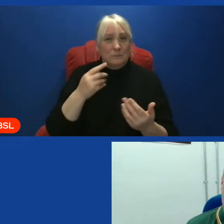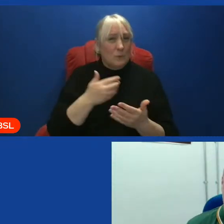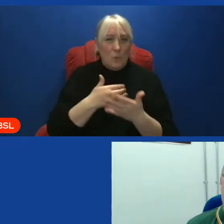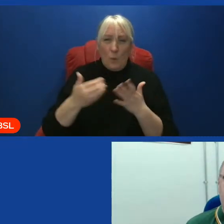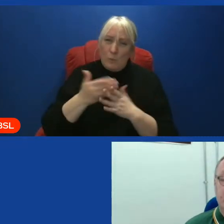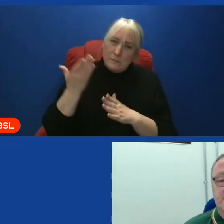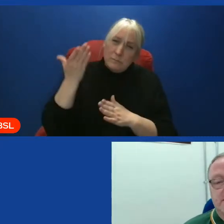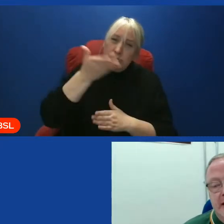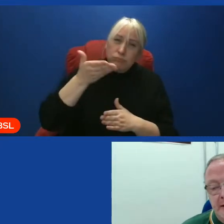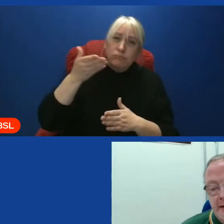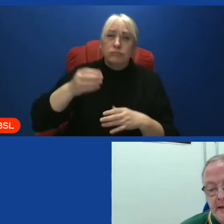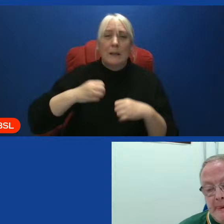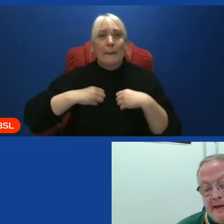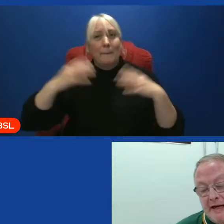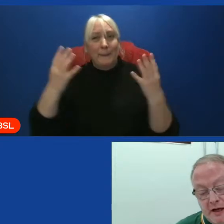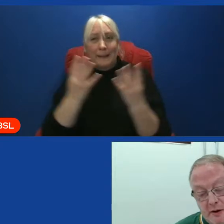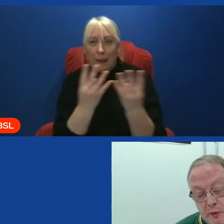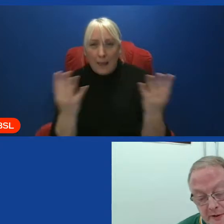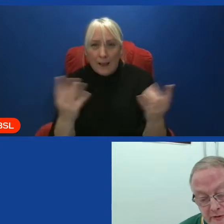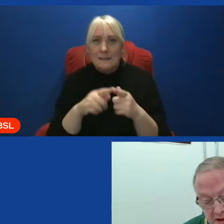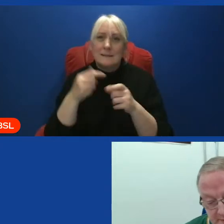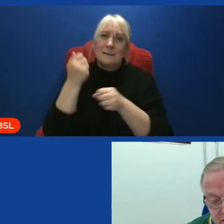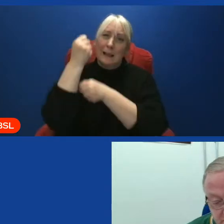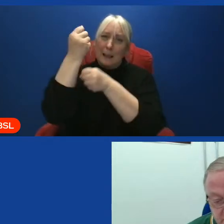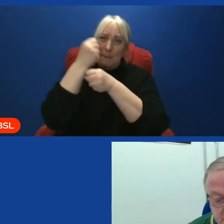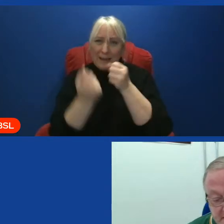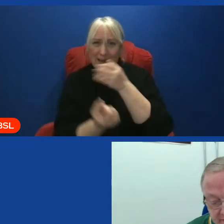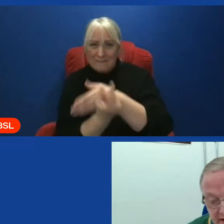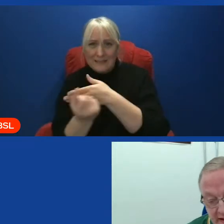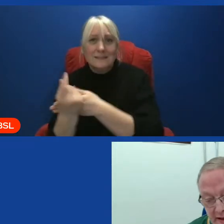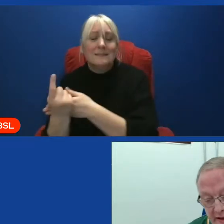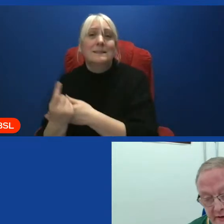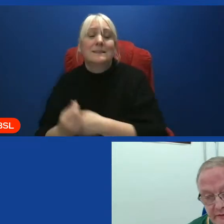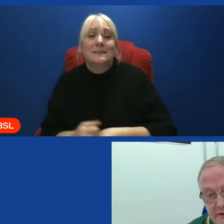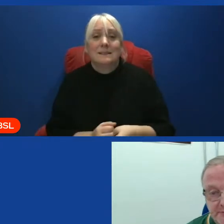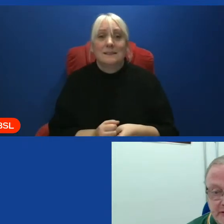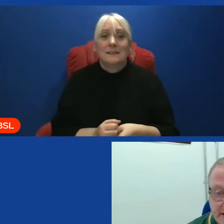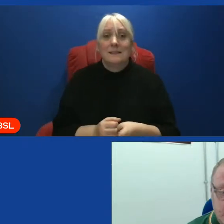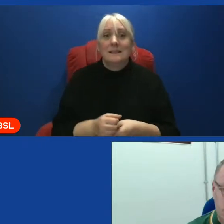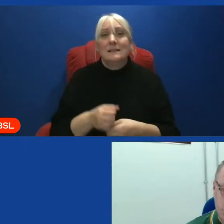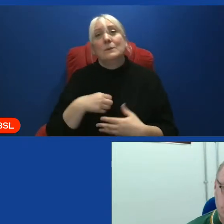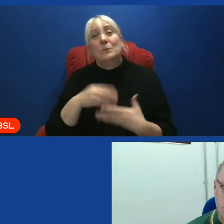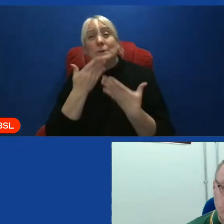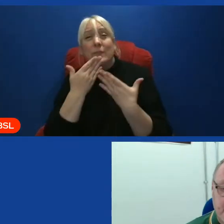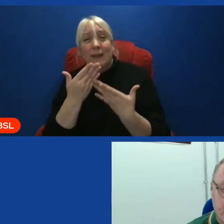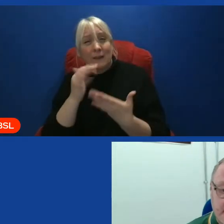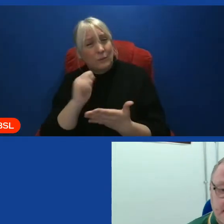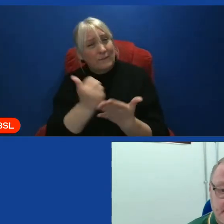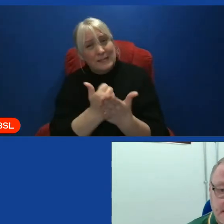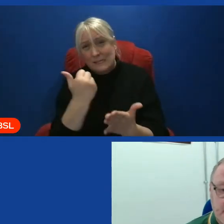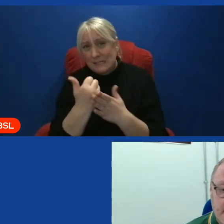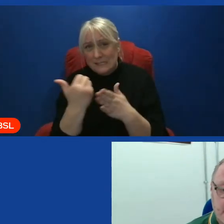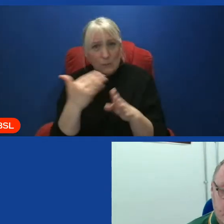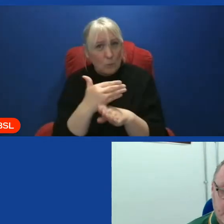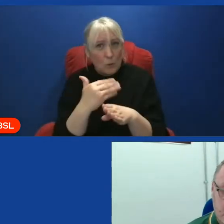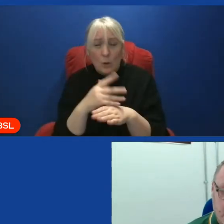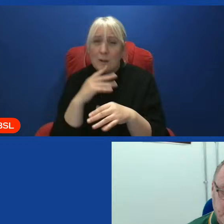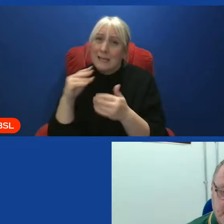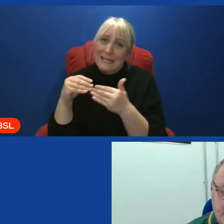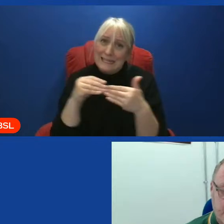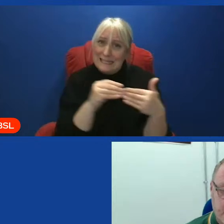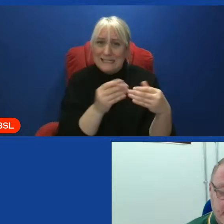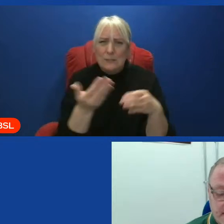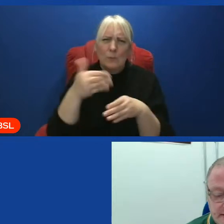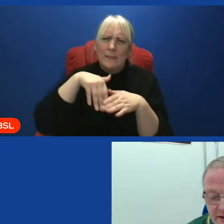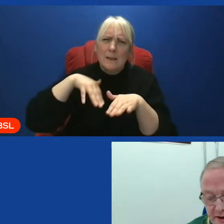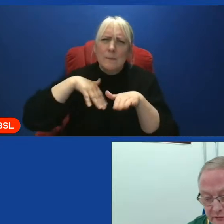also campaigning events as well. It would be remiss of me not to specifically thank you for the brilliant work that you've been doing in leading in the movement